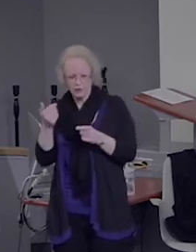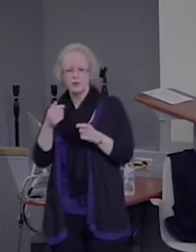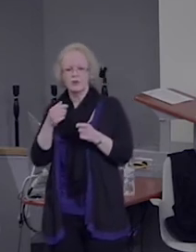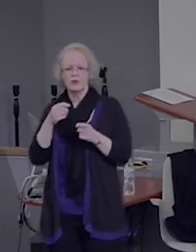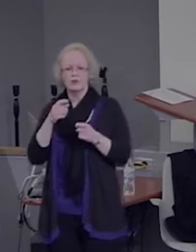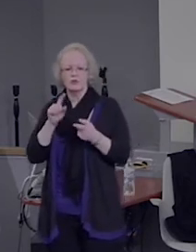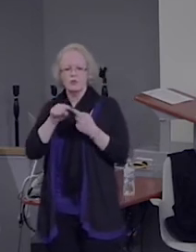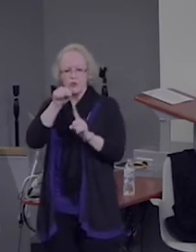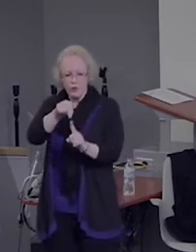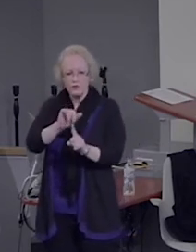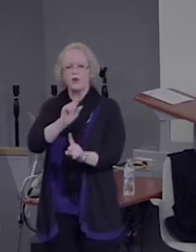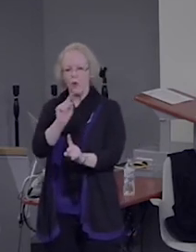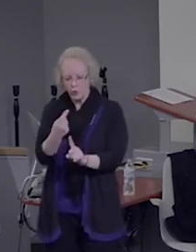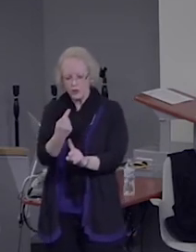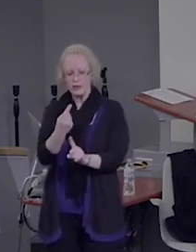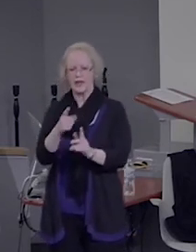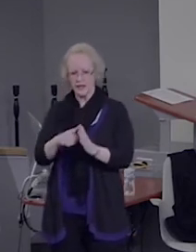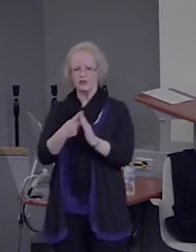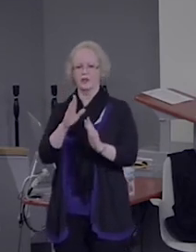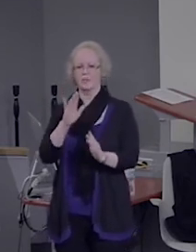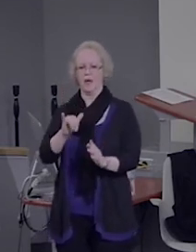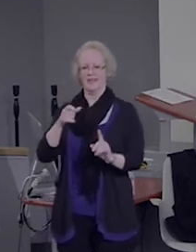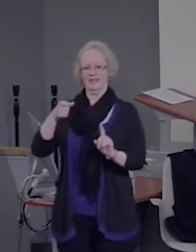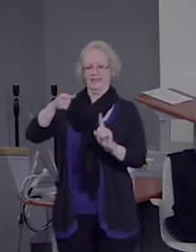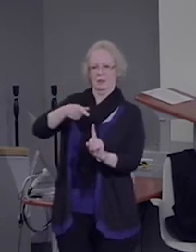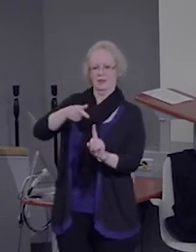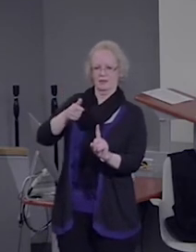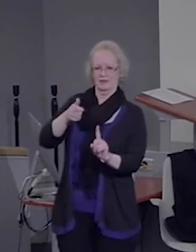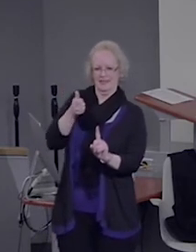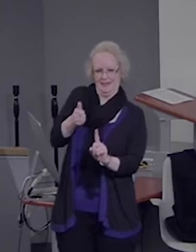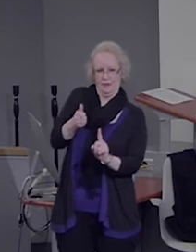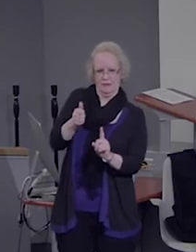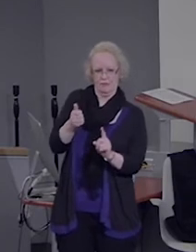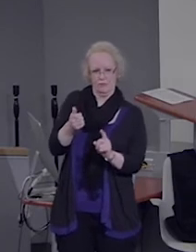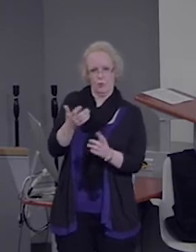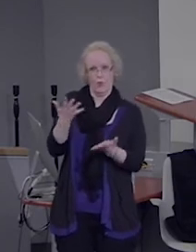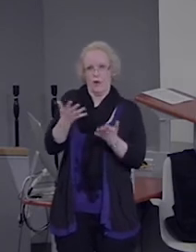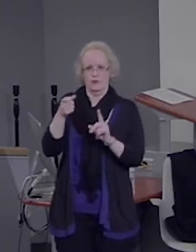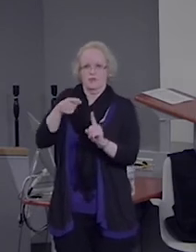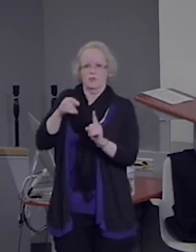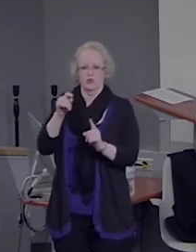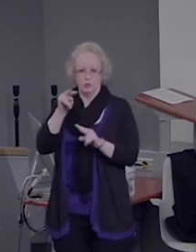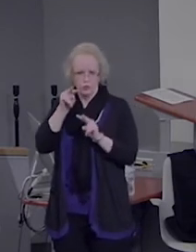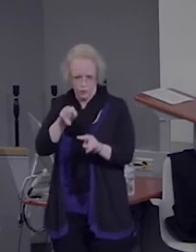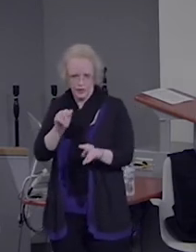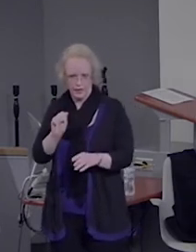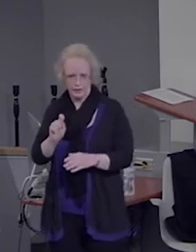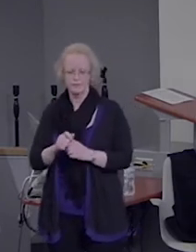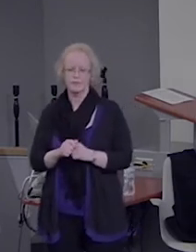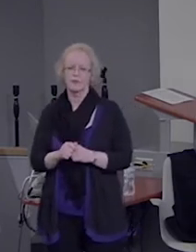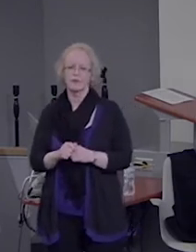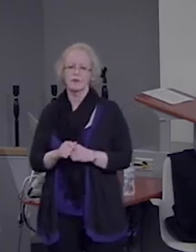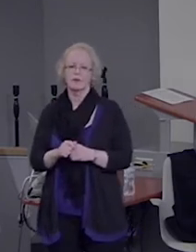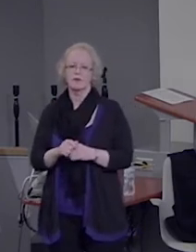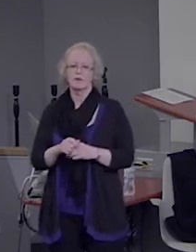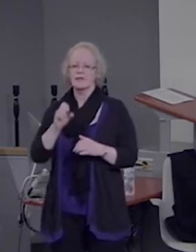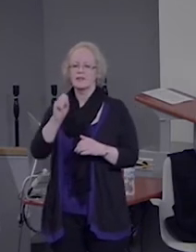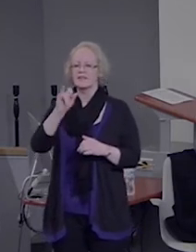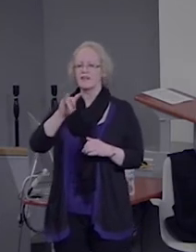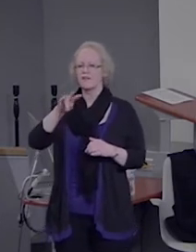initiated by the stimulus that you're looking at and Sylvia Ortiz